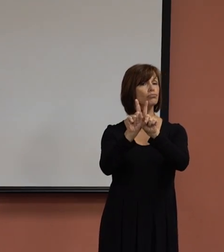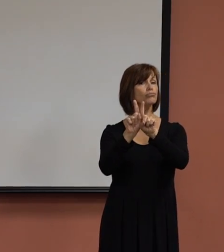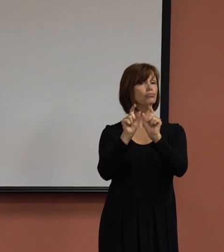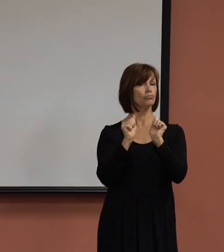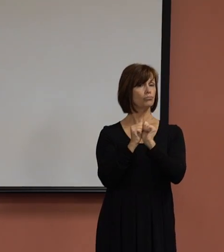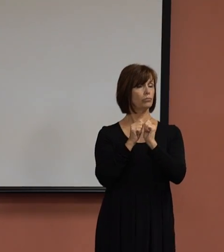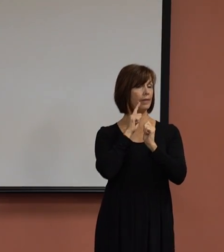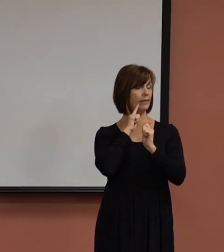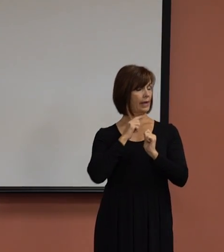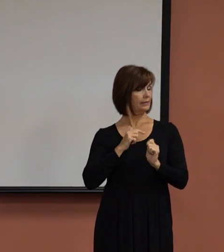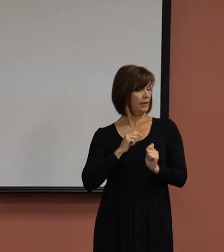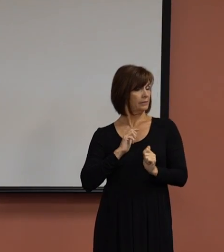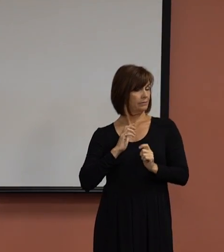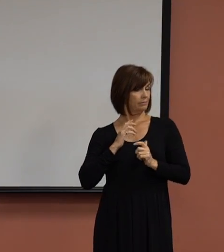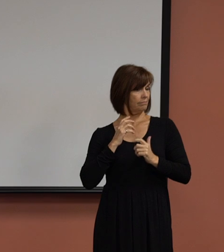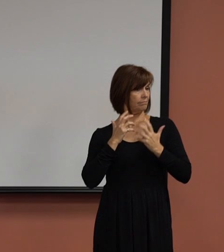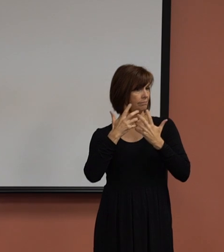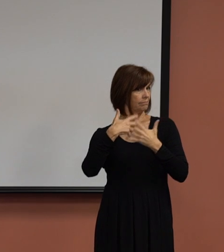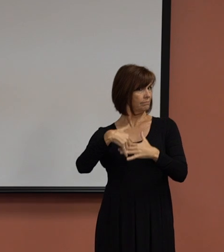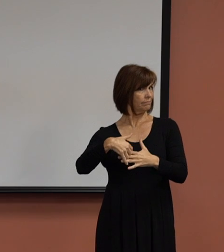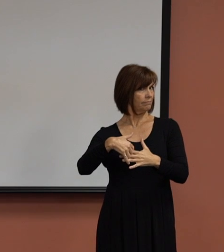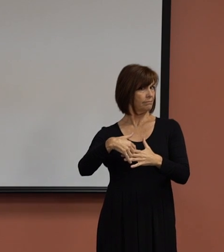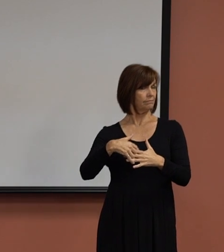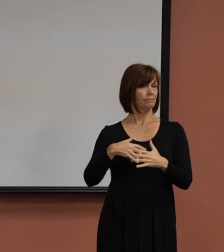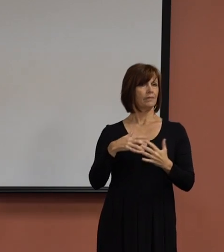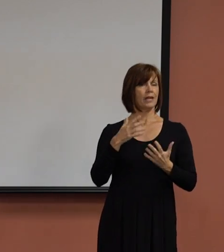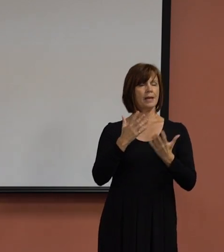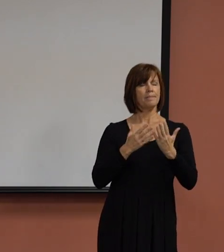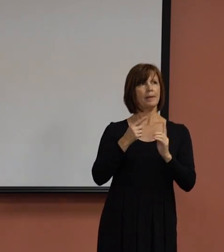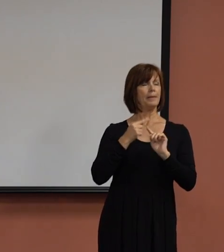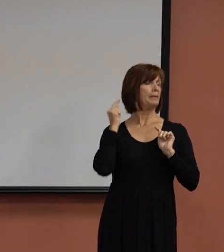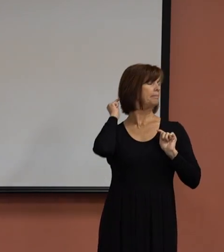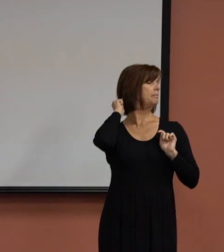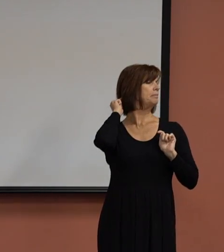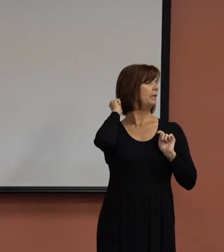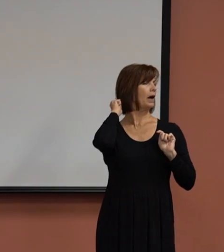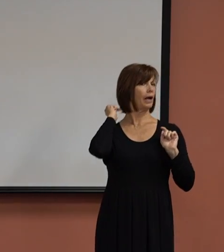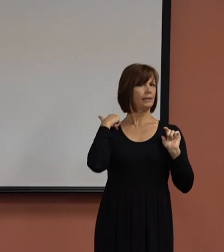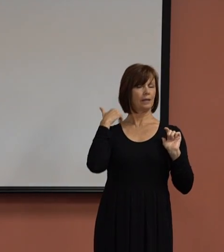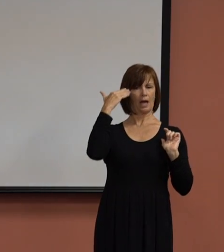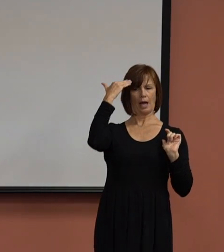other, and I'm probably subconsciously adjusting to their